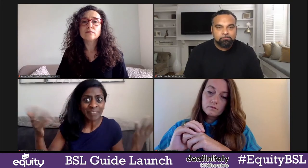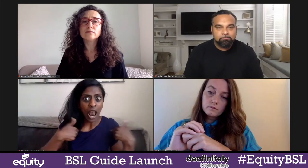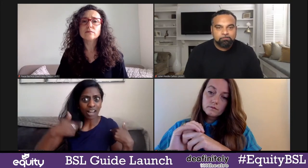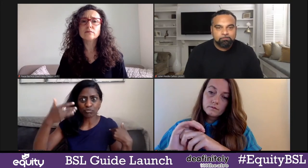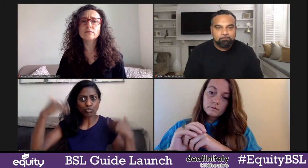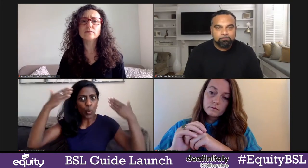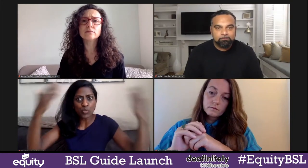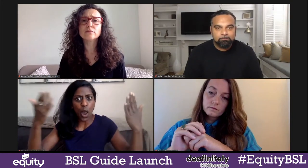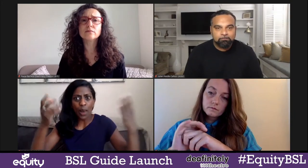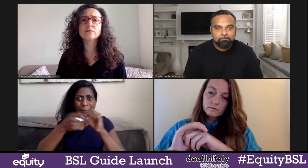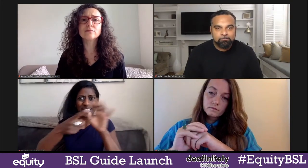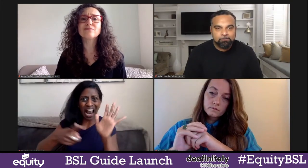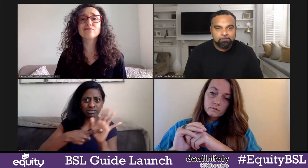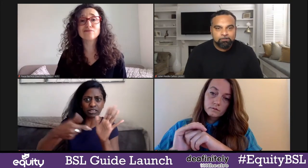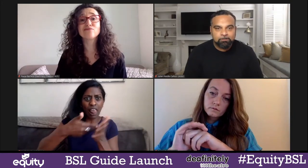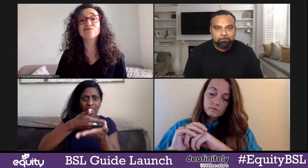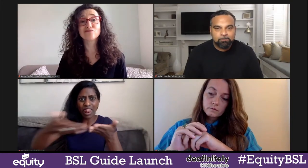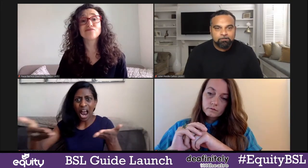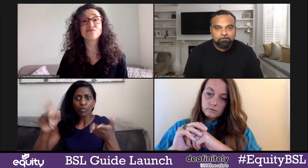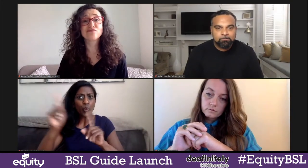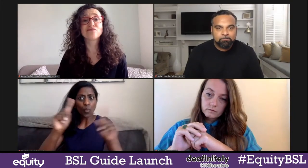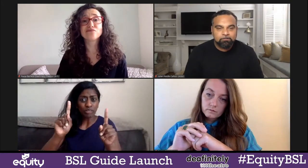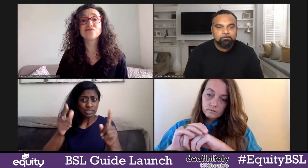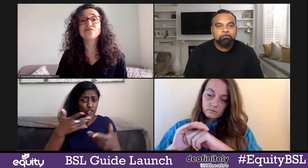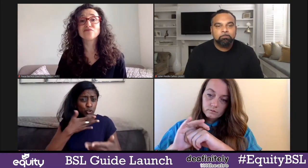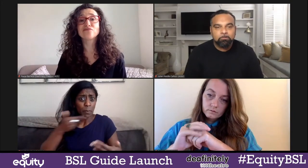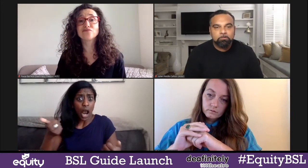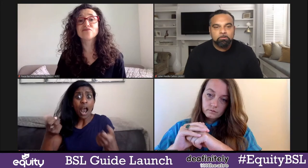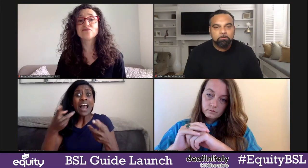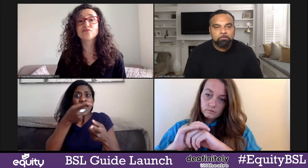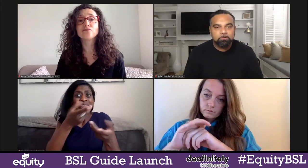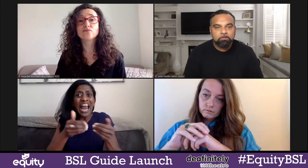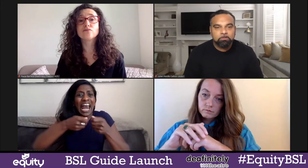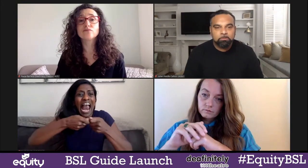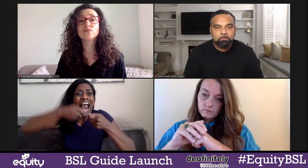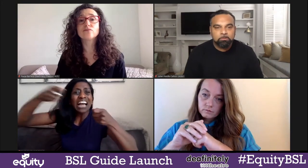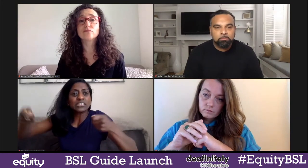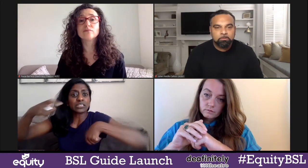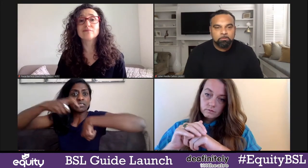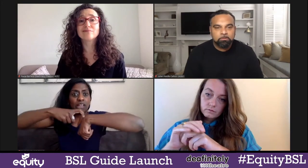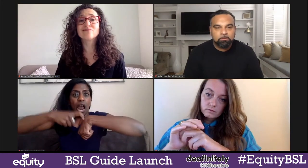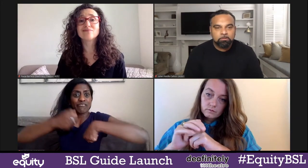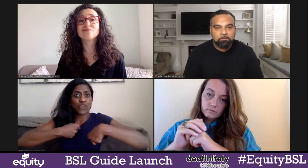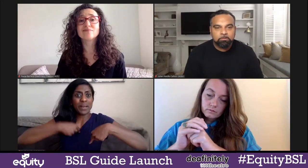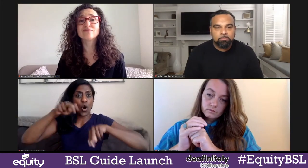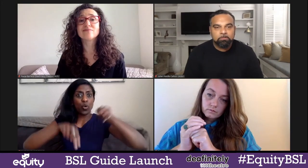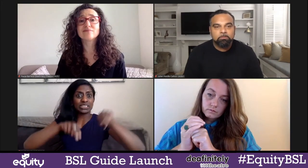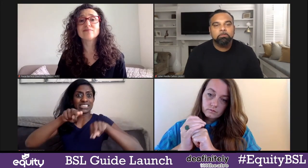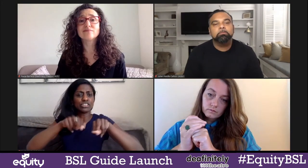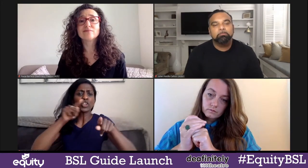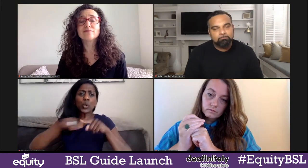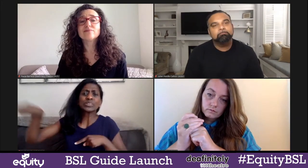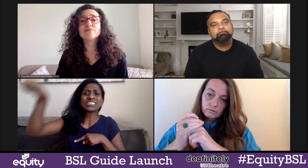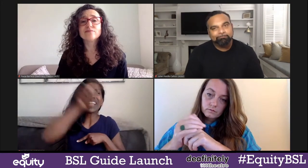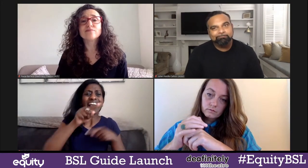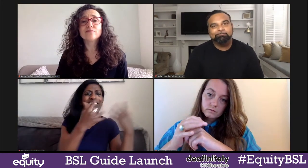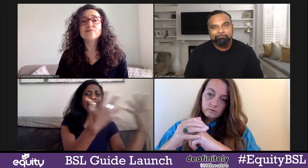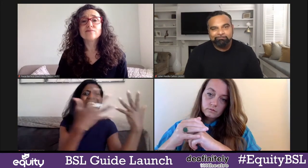they asked, okay, I don't know BSL, I don't know the language. Could we extend the time for your